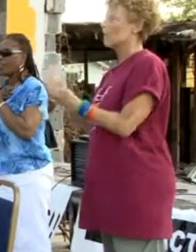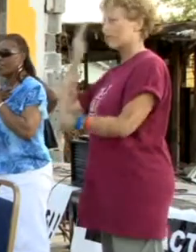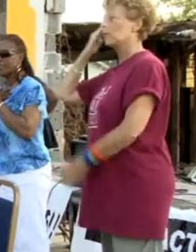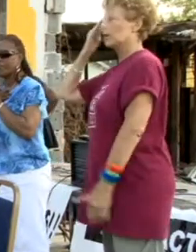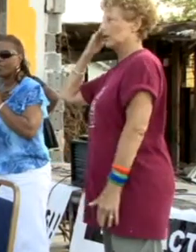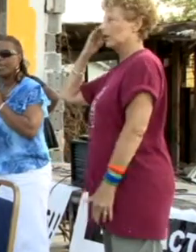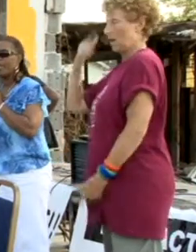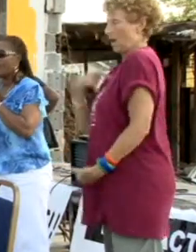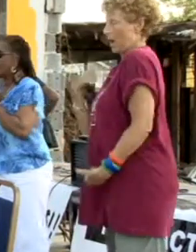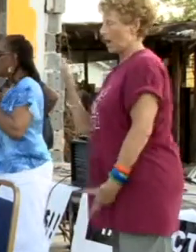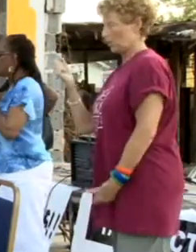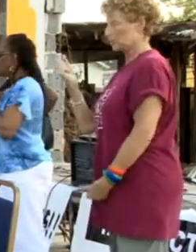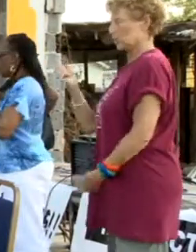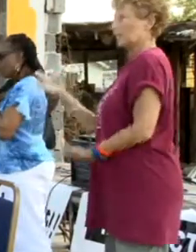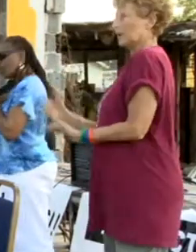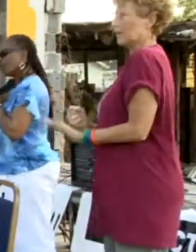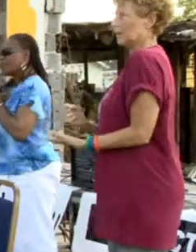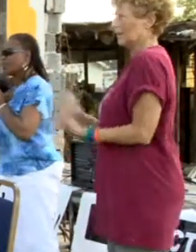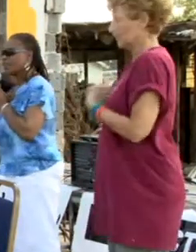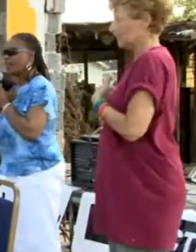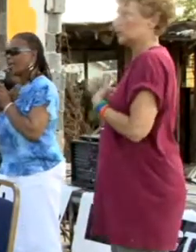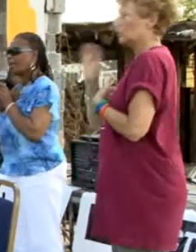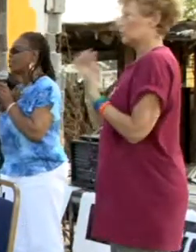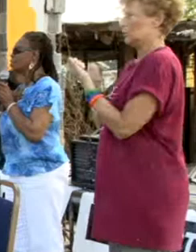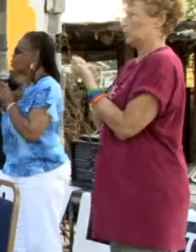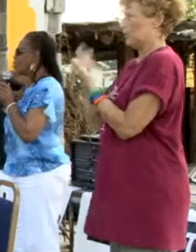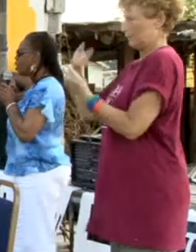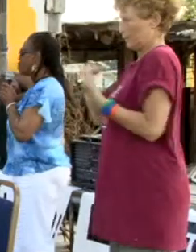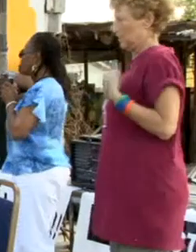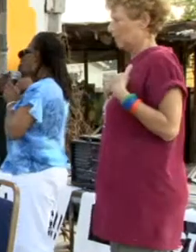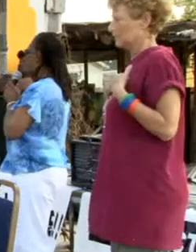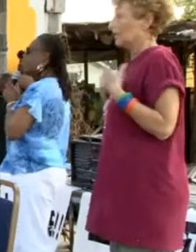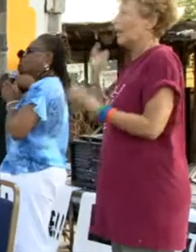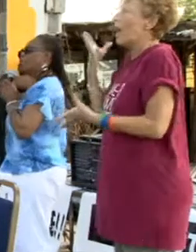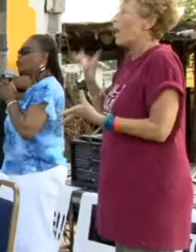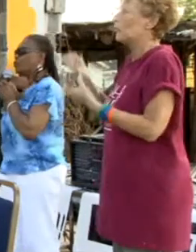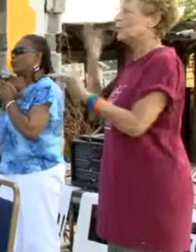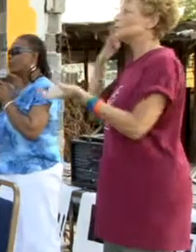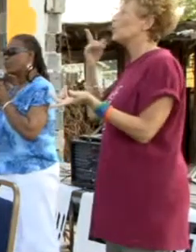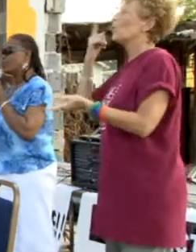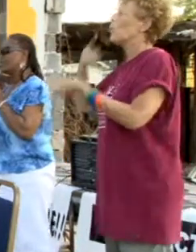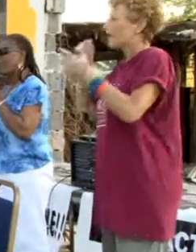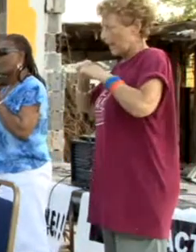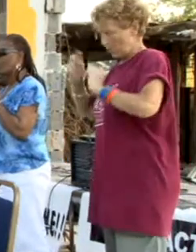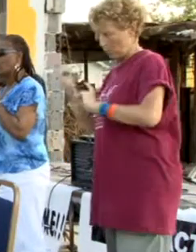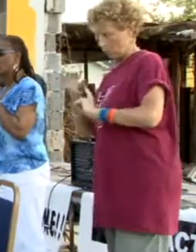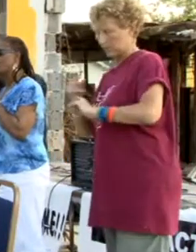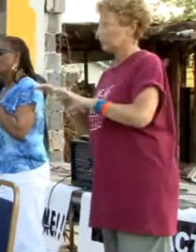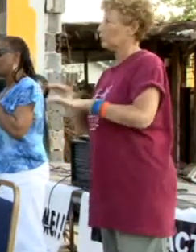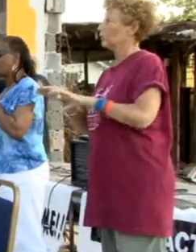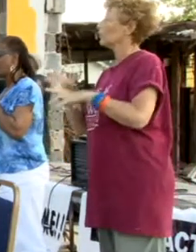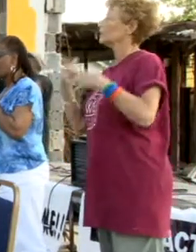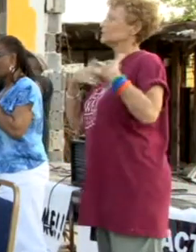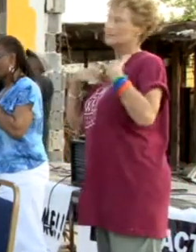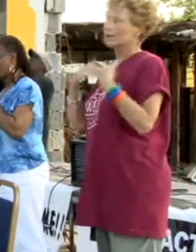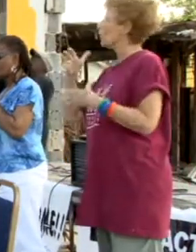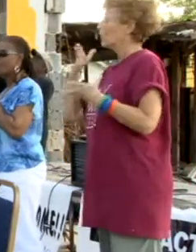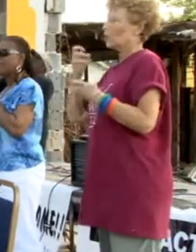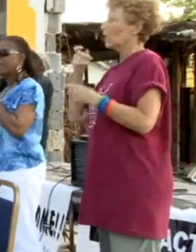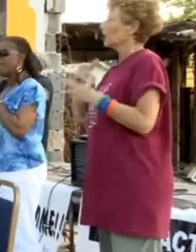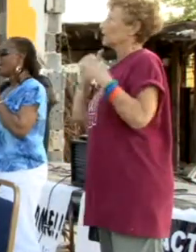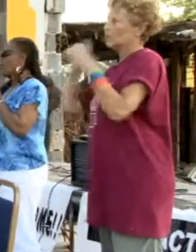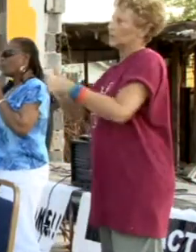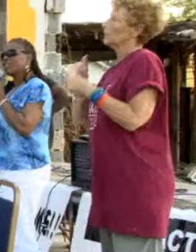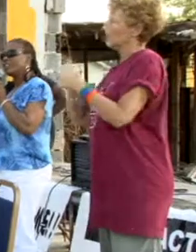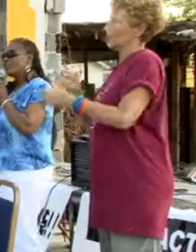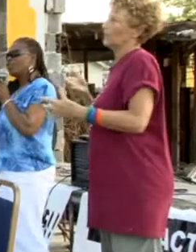I was a welfare recipient and there was no support for us. And I wanted to know what can we do, because we were tired of going through this. We want to fight for ourselves. So